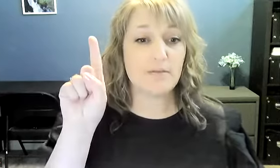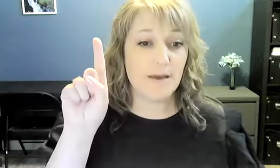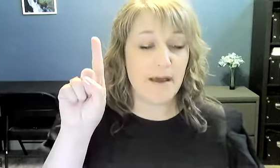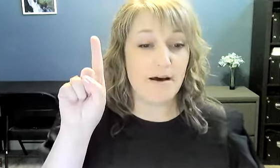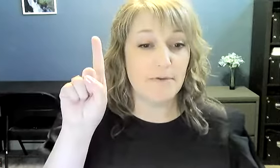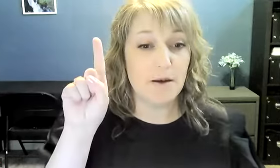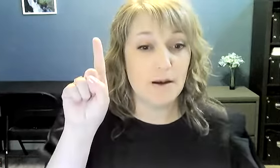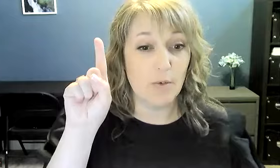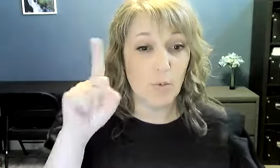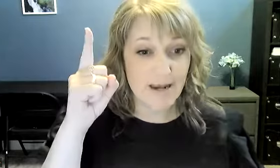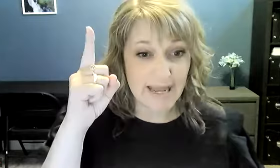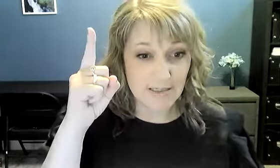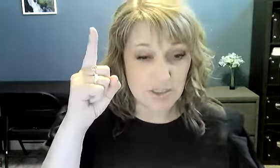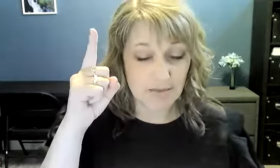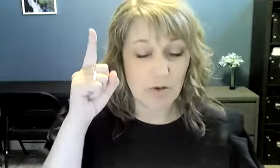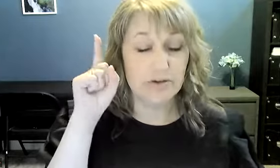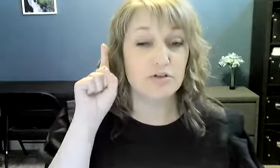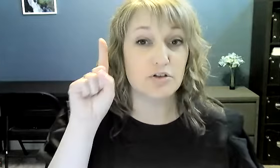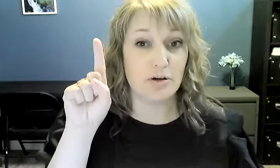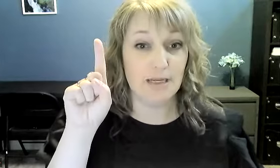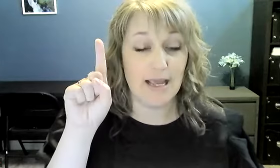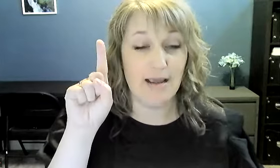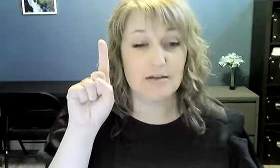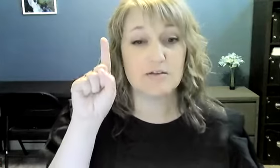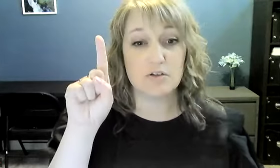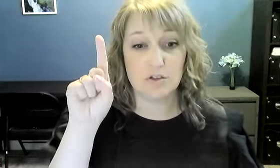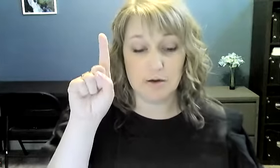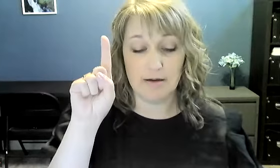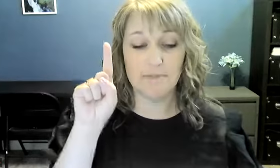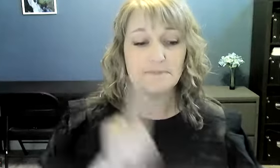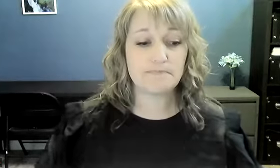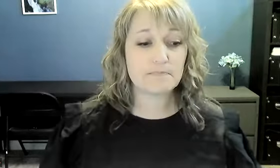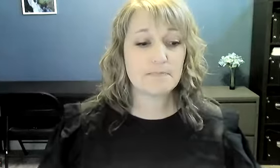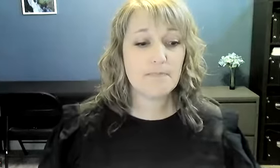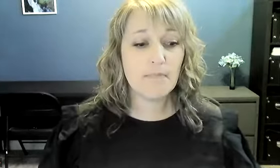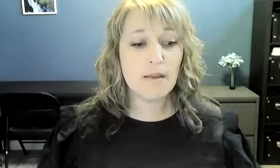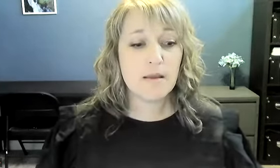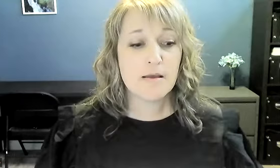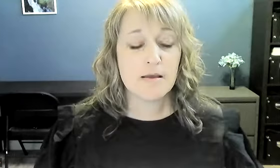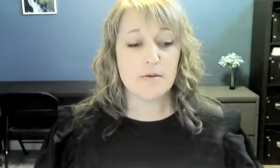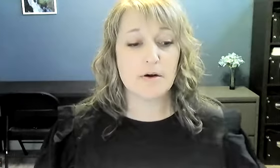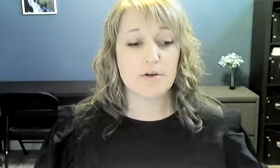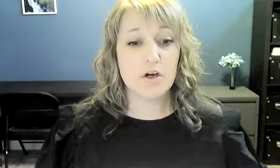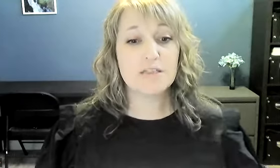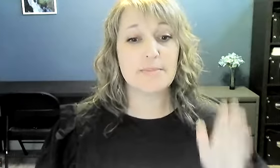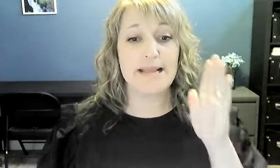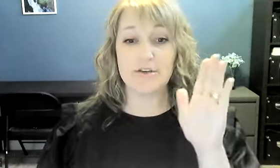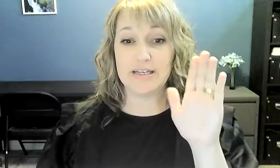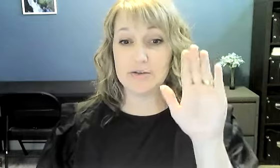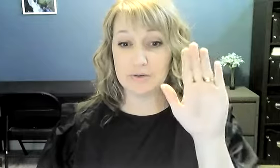them have a one hand shape on your dominant hand. So start there. On your non-dominant hand, you can either do a